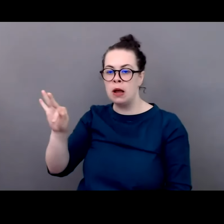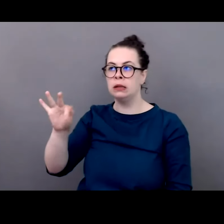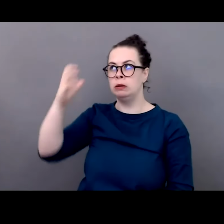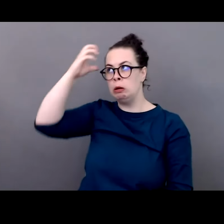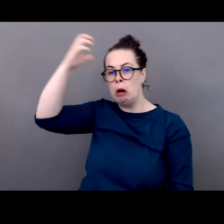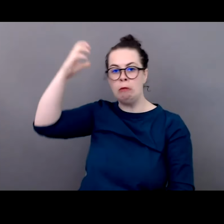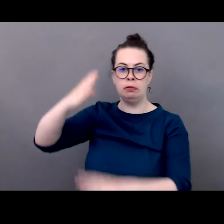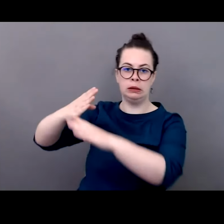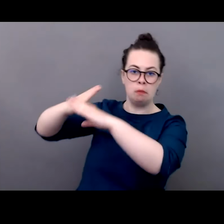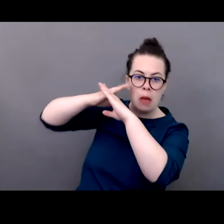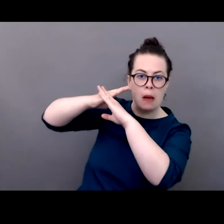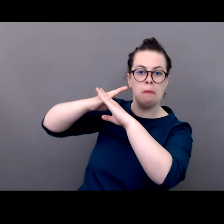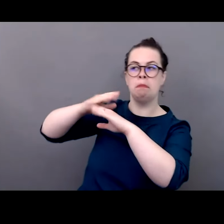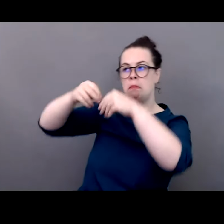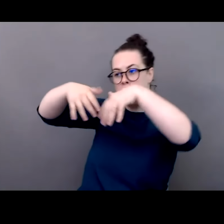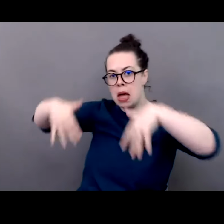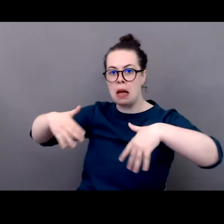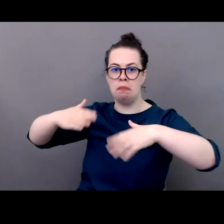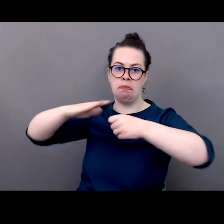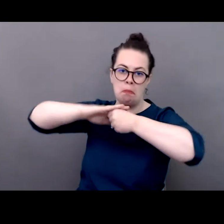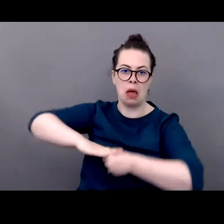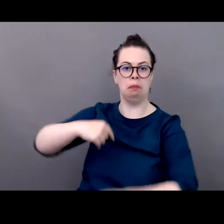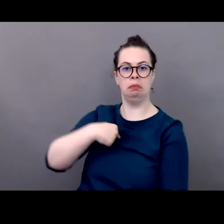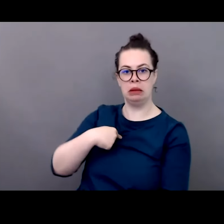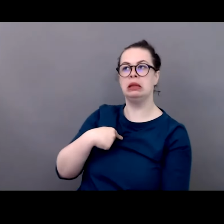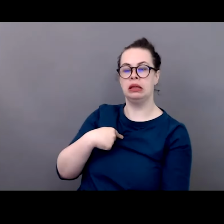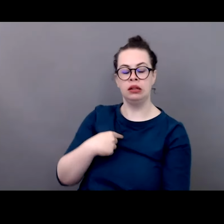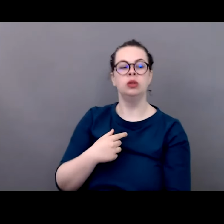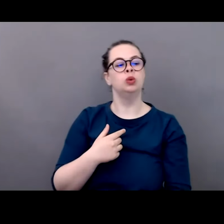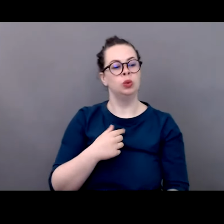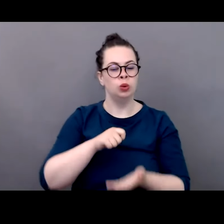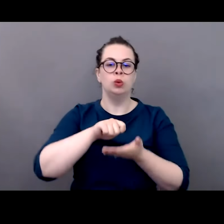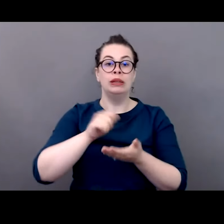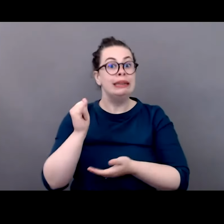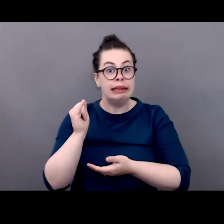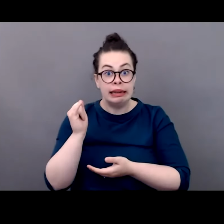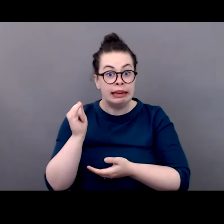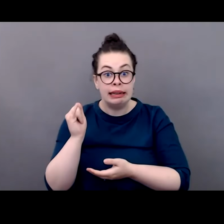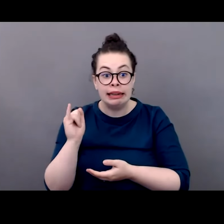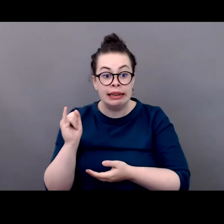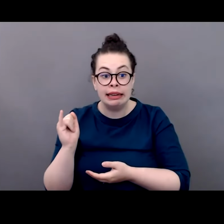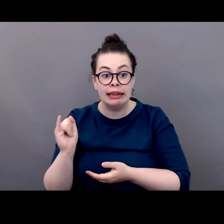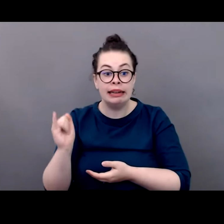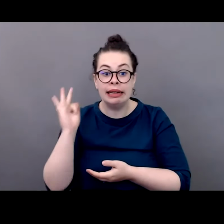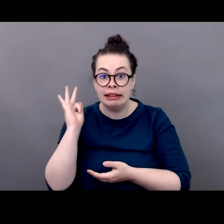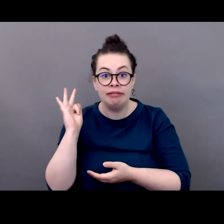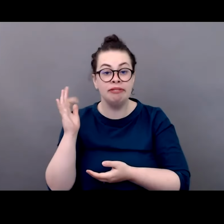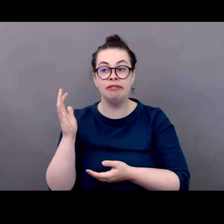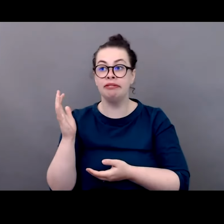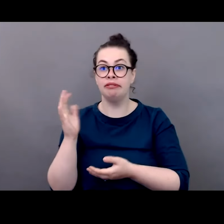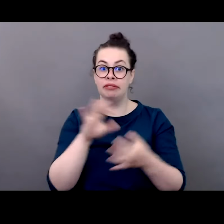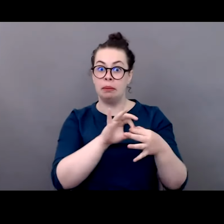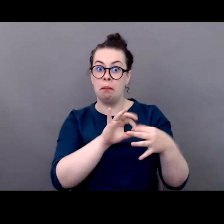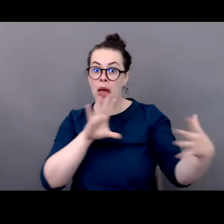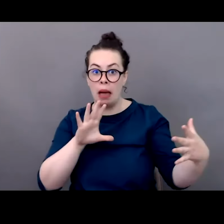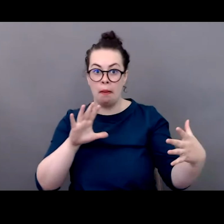discriminatory provisions in the state party that could never have that information that I could never have